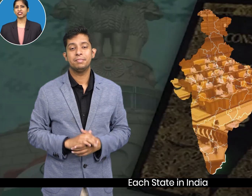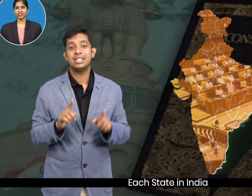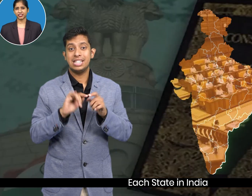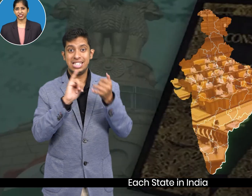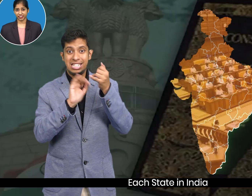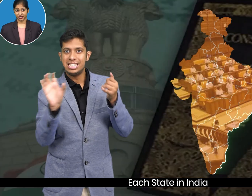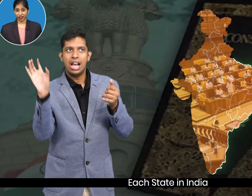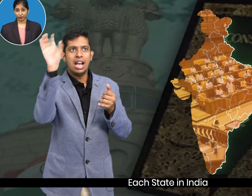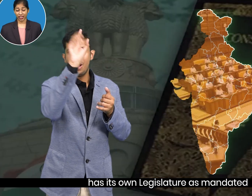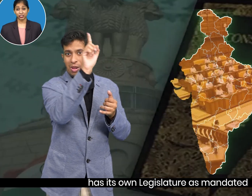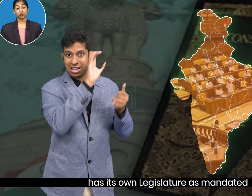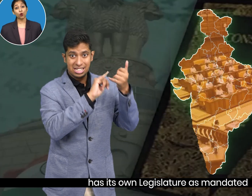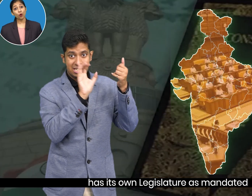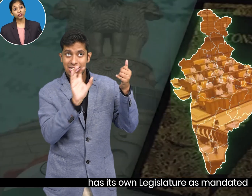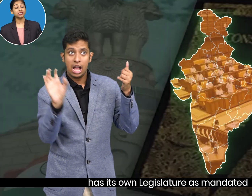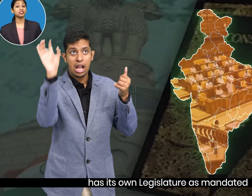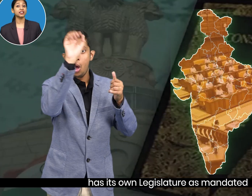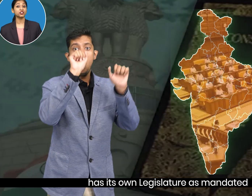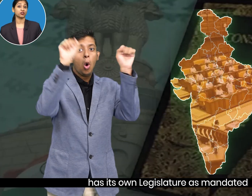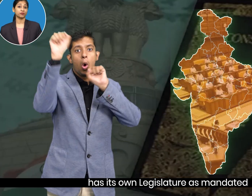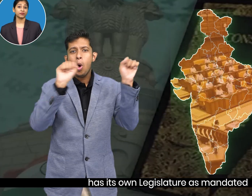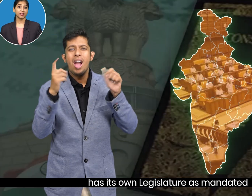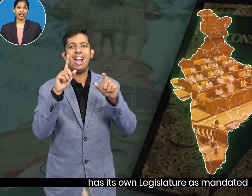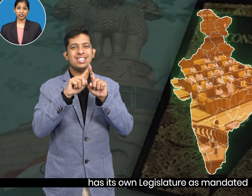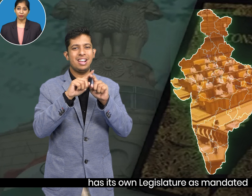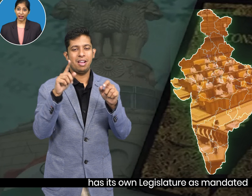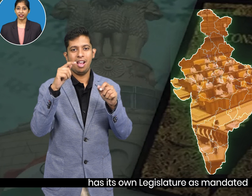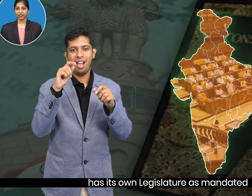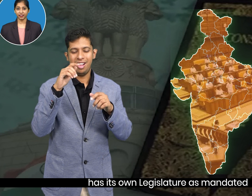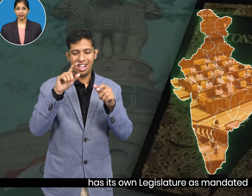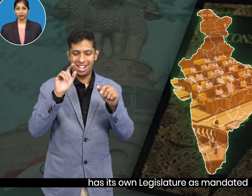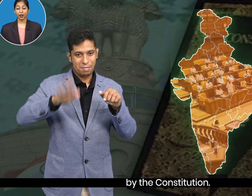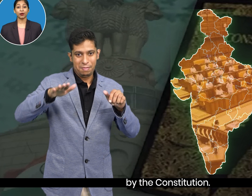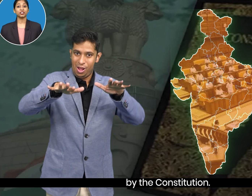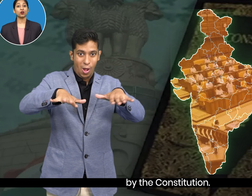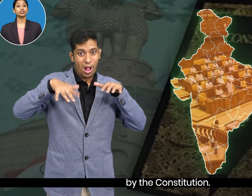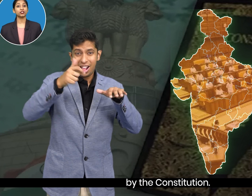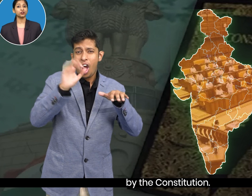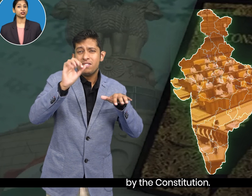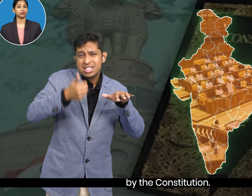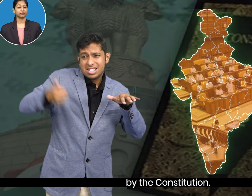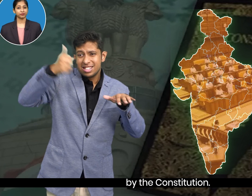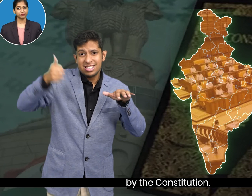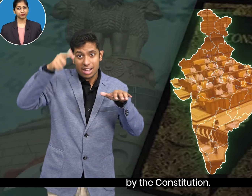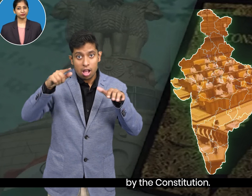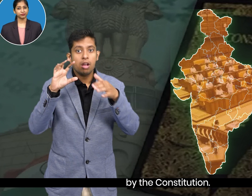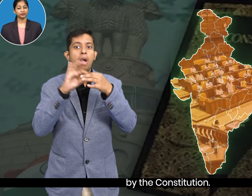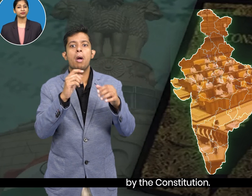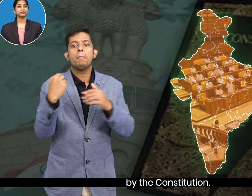Each state in India has its own legislature as mandated by the Constitution.